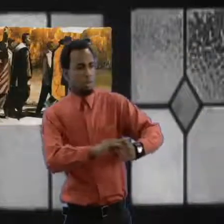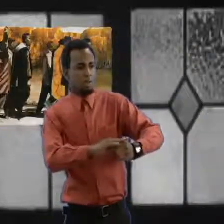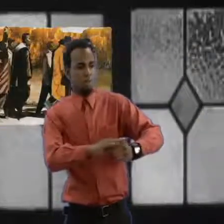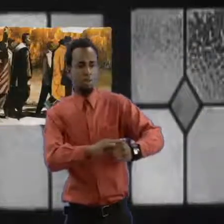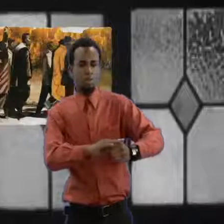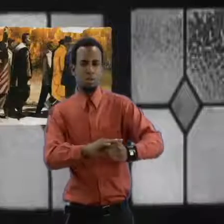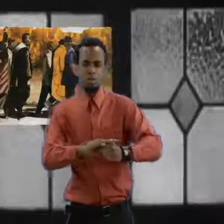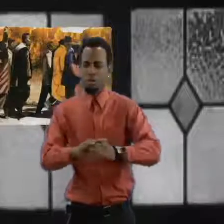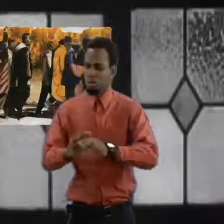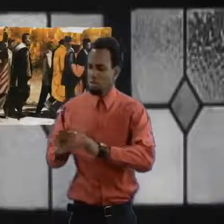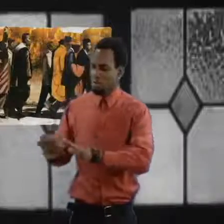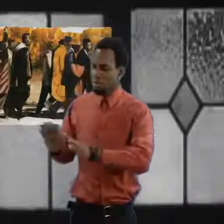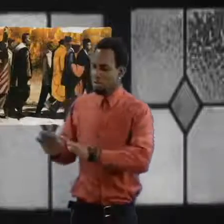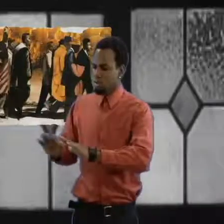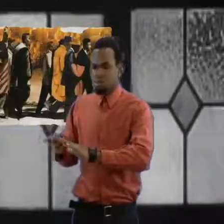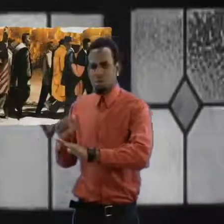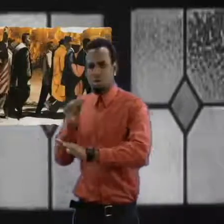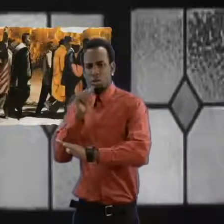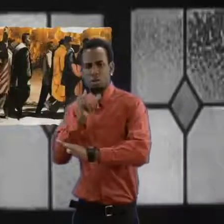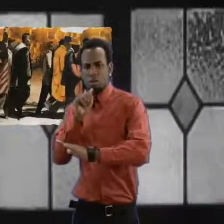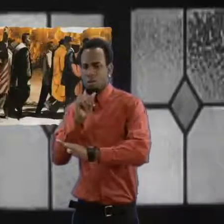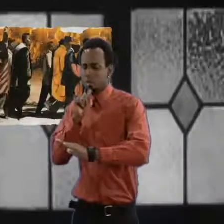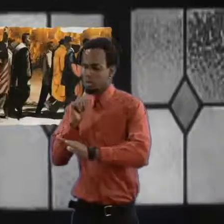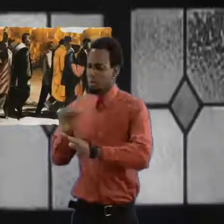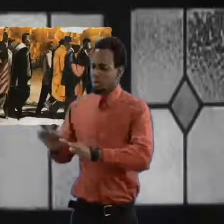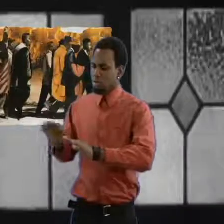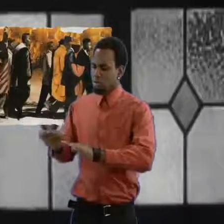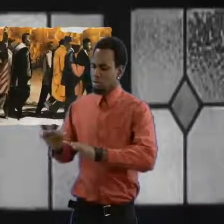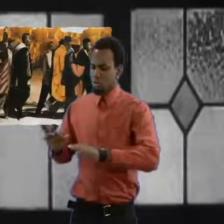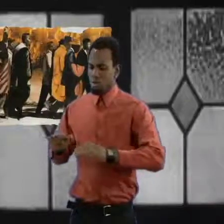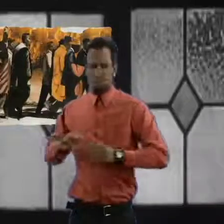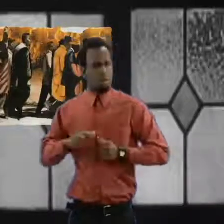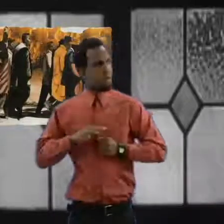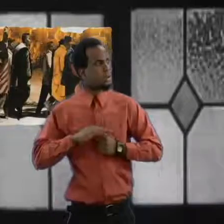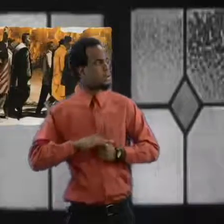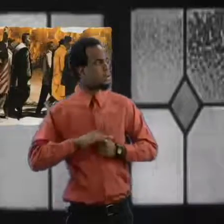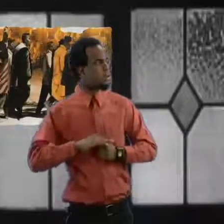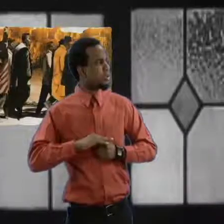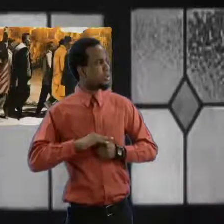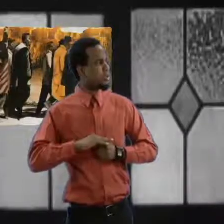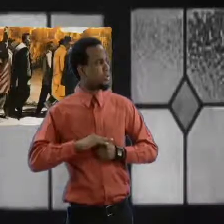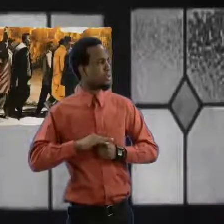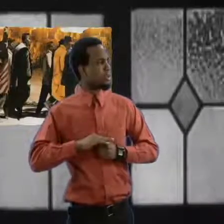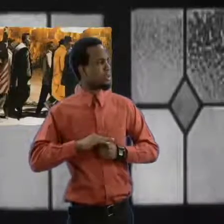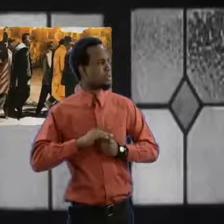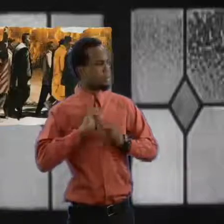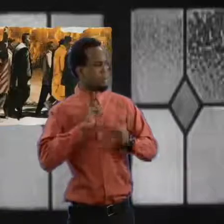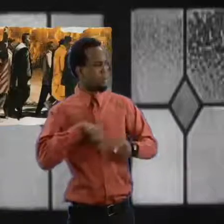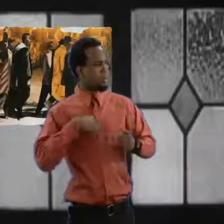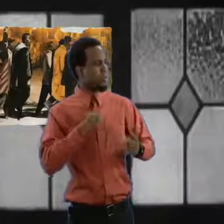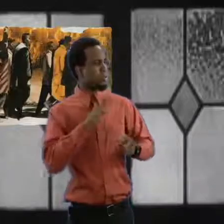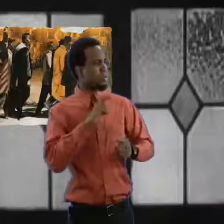Wait. For years, I have heard the word wait. We have waited for more than 340 years for our